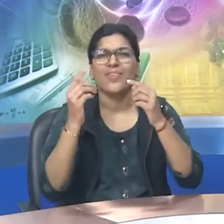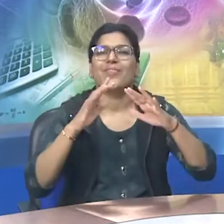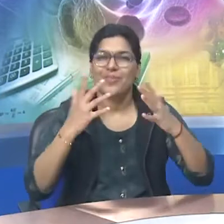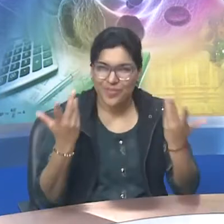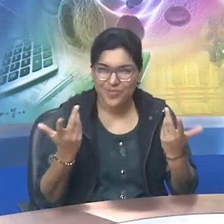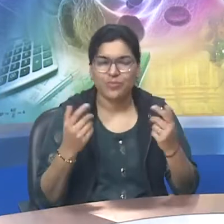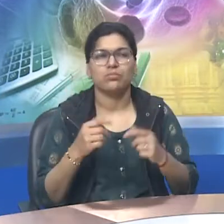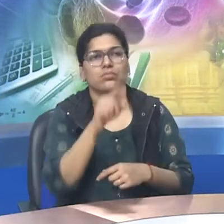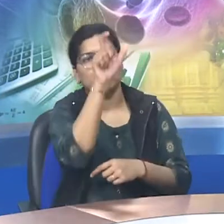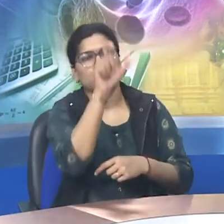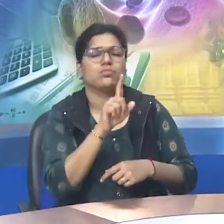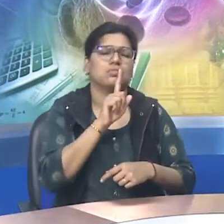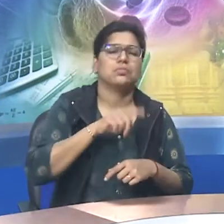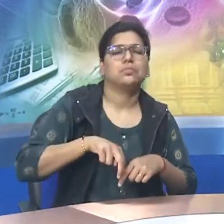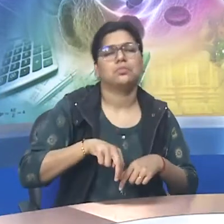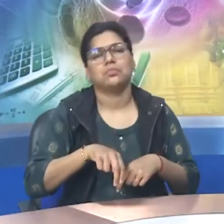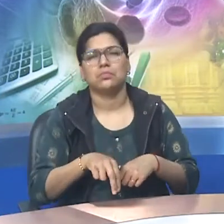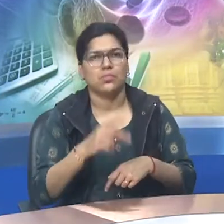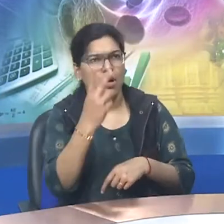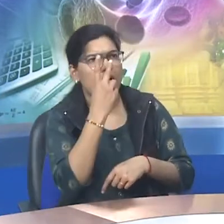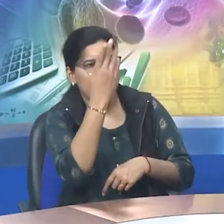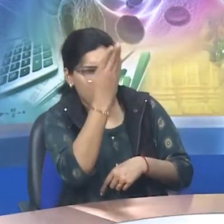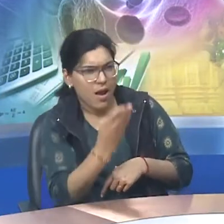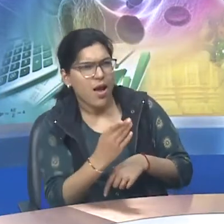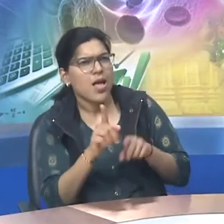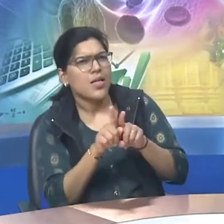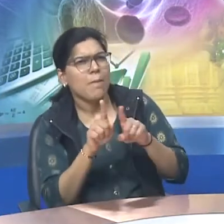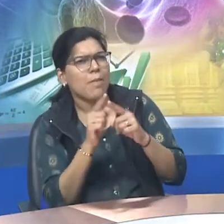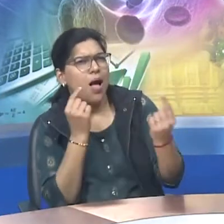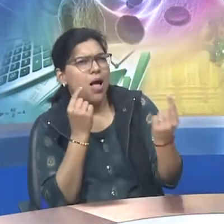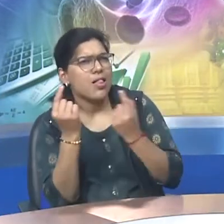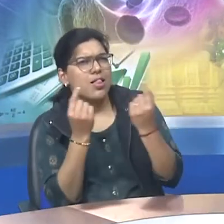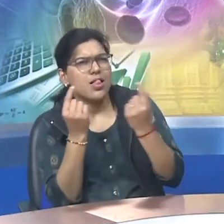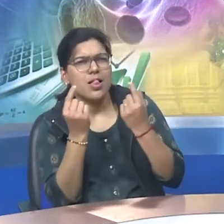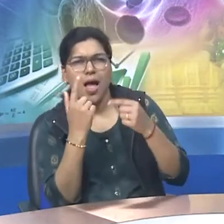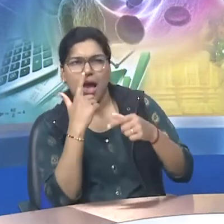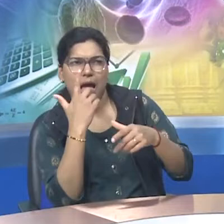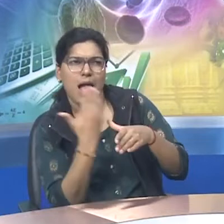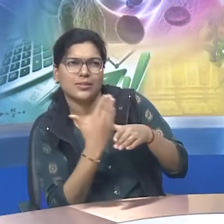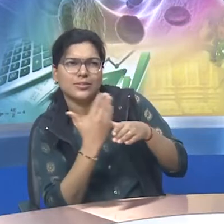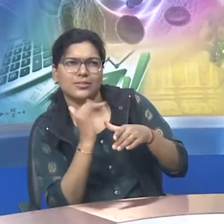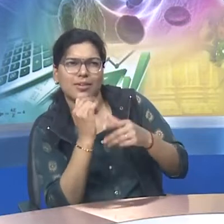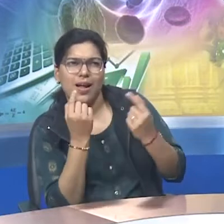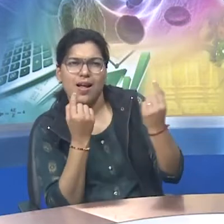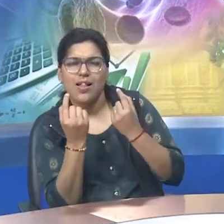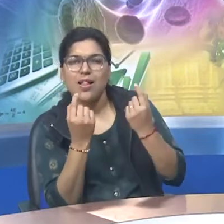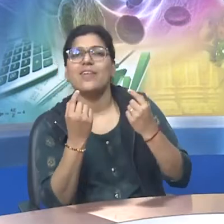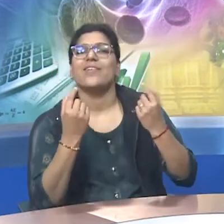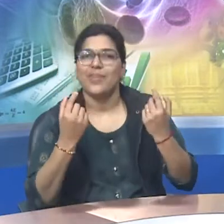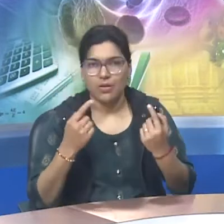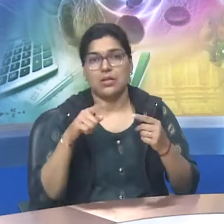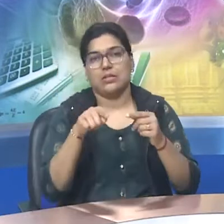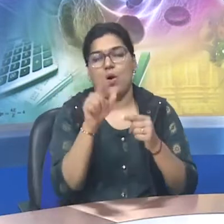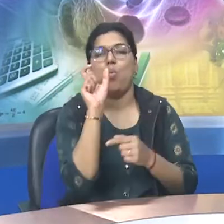Like there are some people who have similar faces, or family members many a time have similar